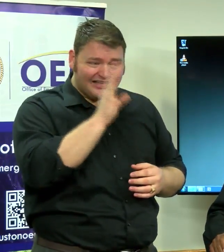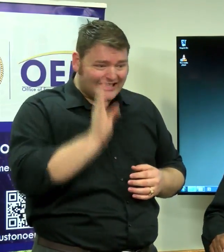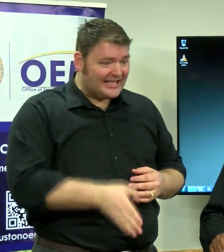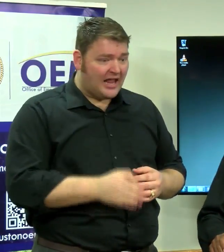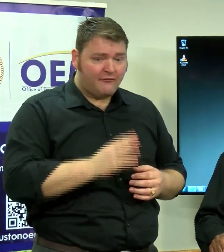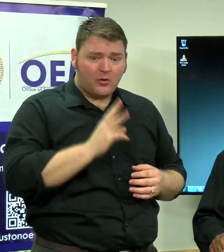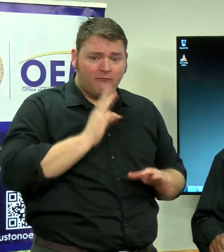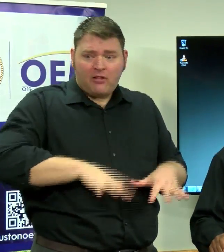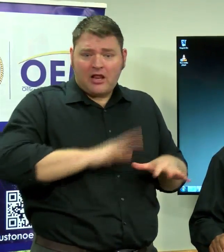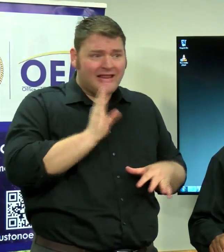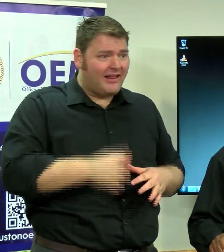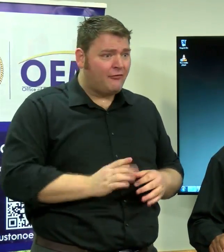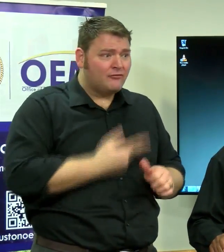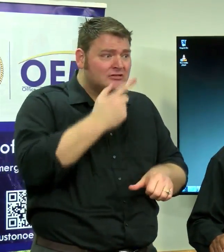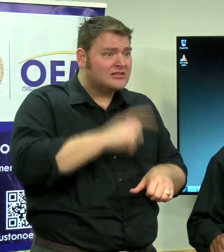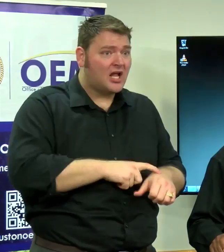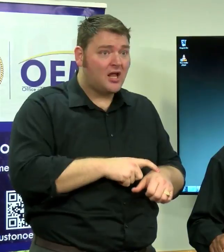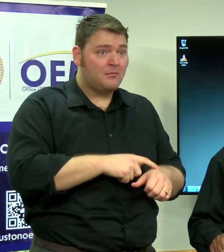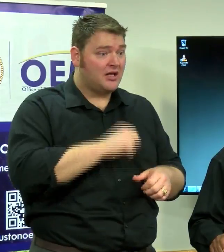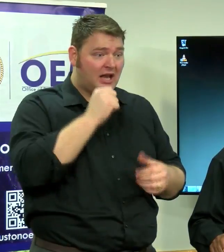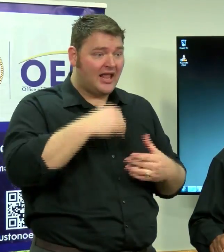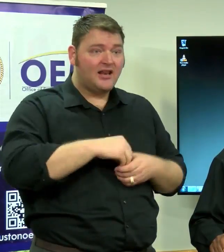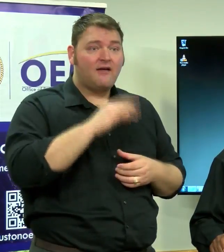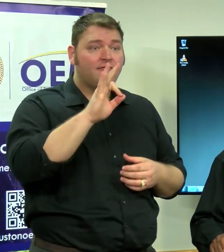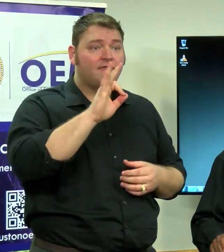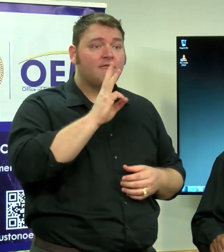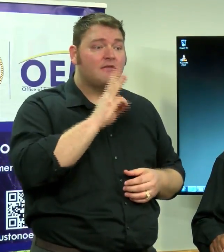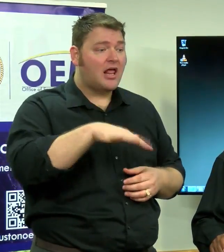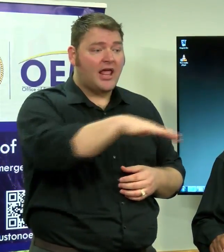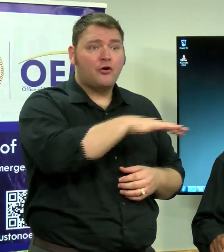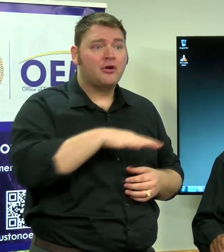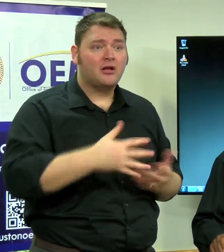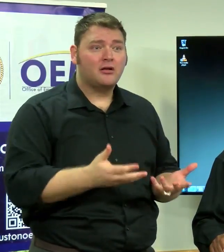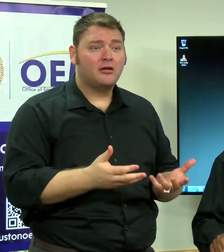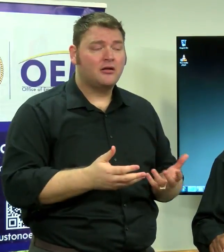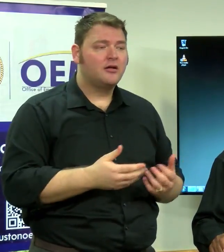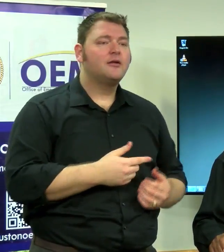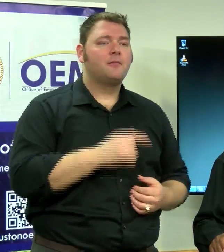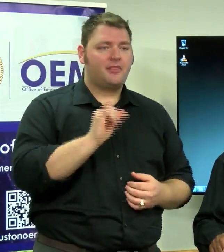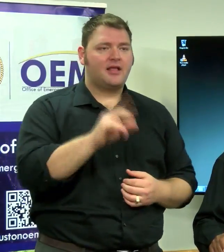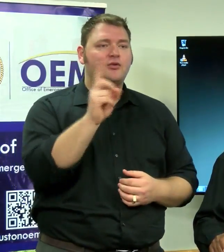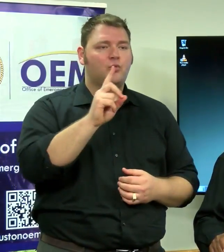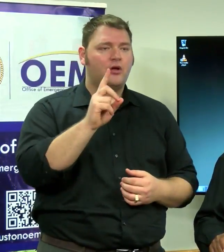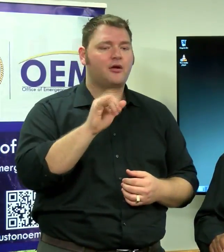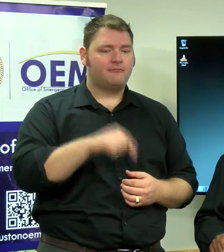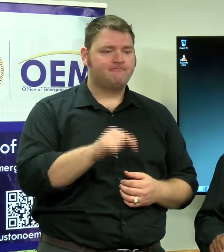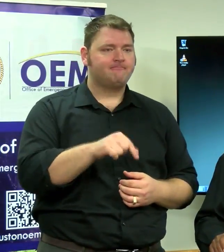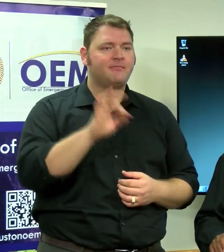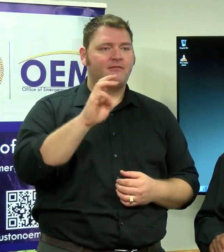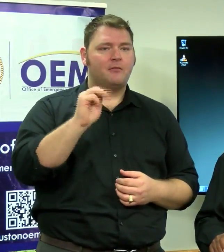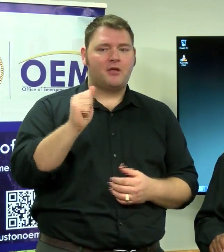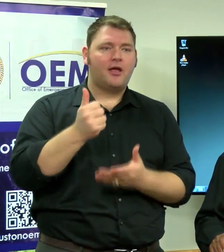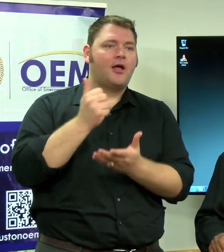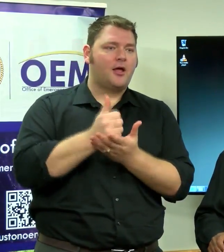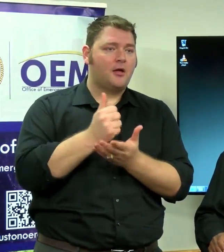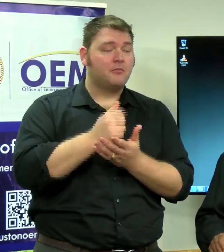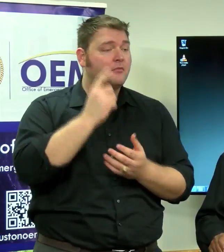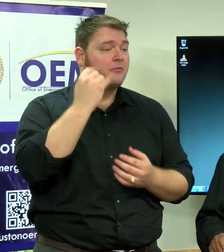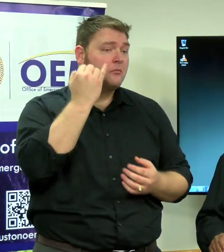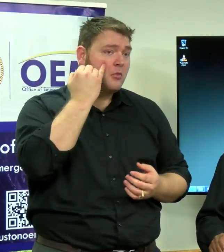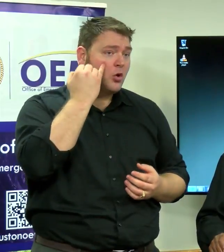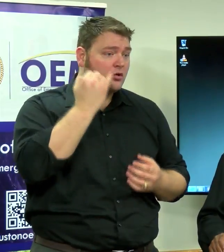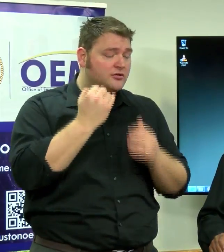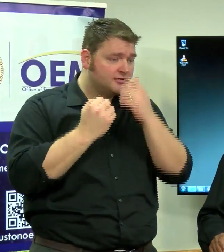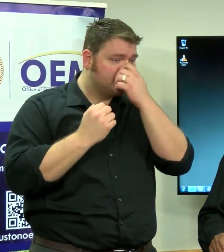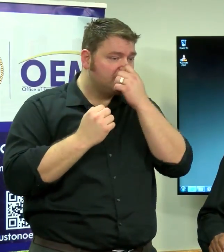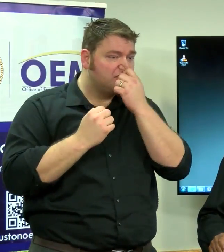are going to be established. For example, if they're in a situation and they may not have insurance, or they may not be able to get assistance from FEMA, or as what we